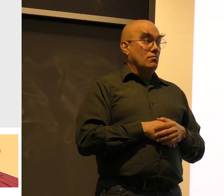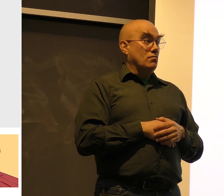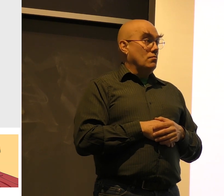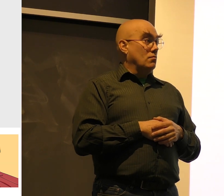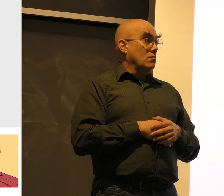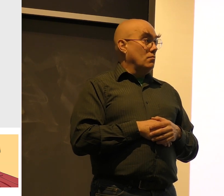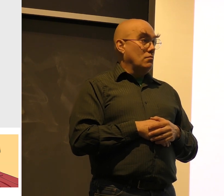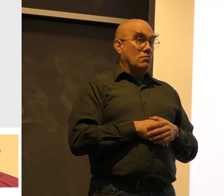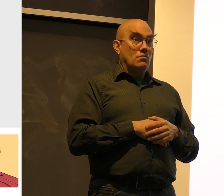spoken language.